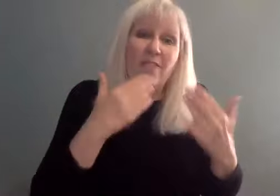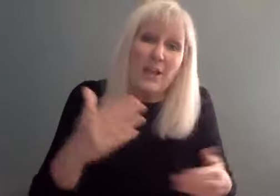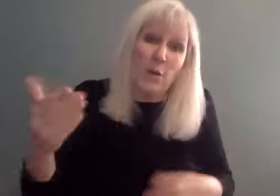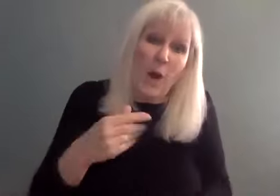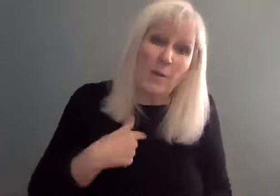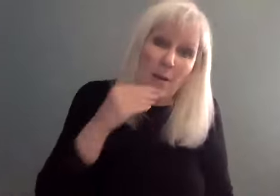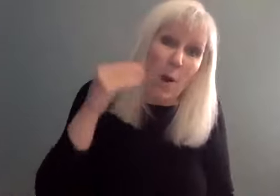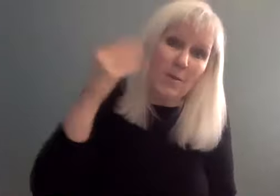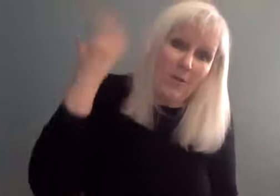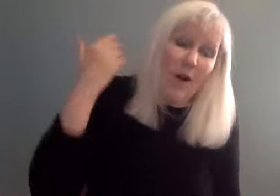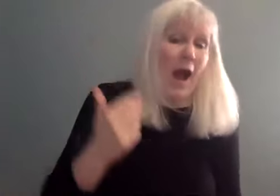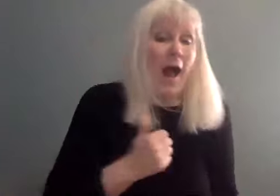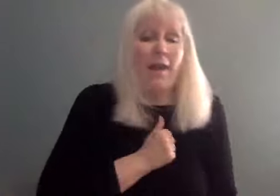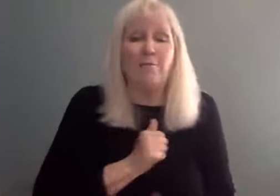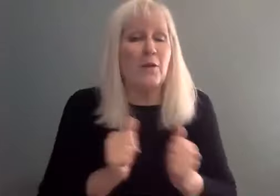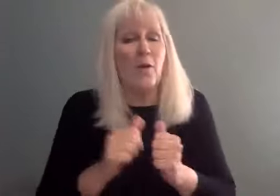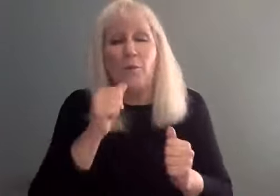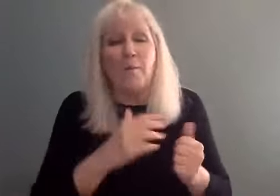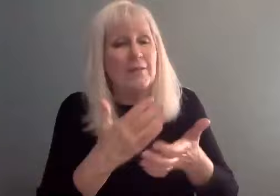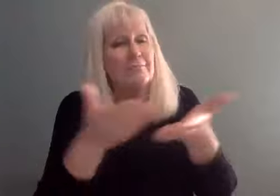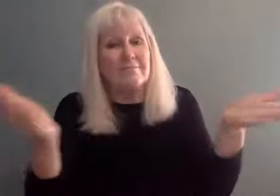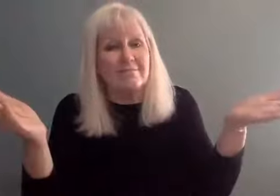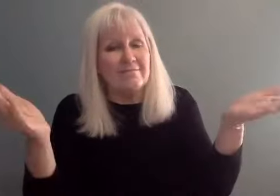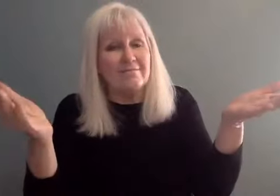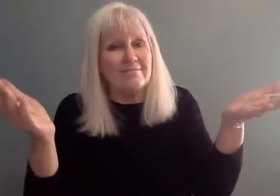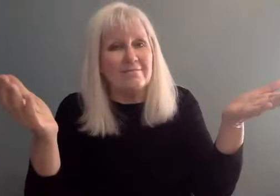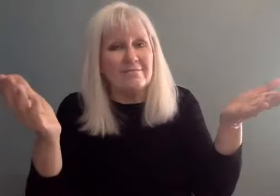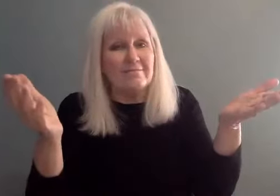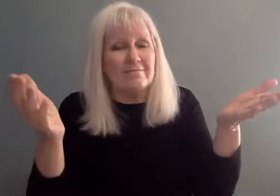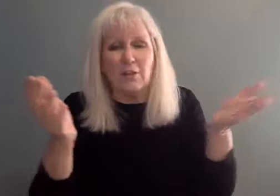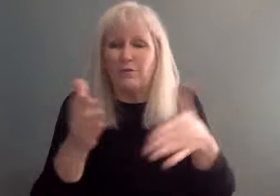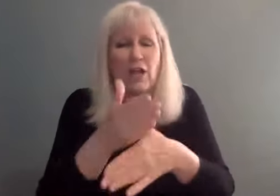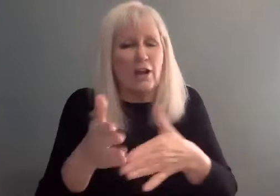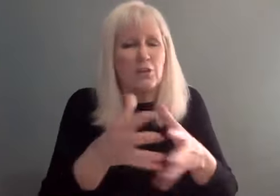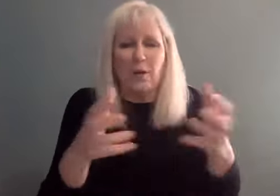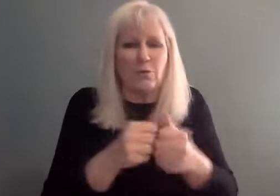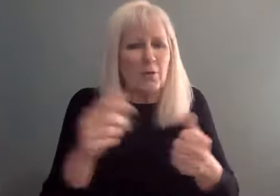love being with you women. You just opened and shared so much back with me with your love. Thanks very much.